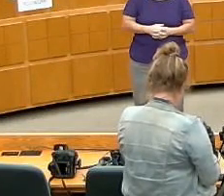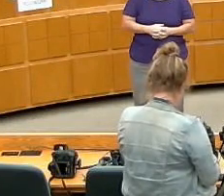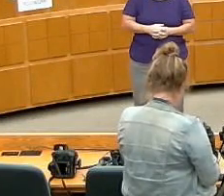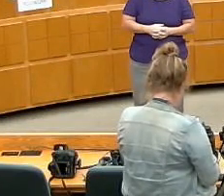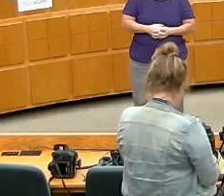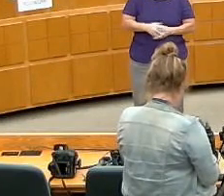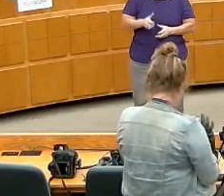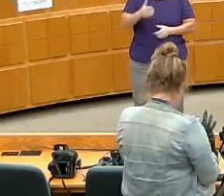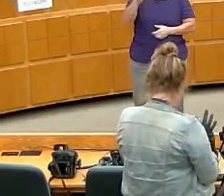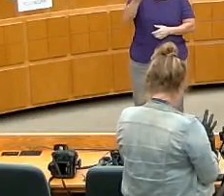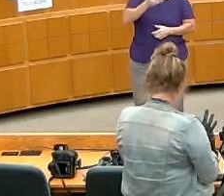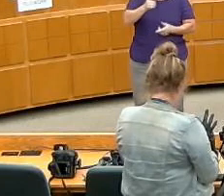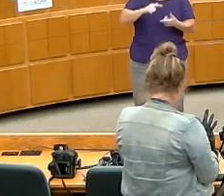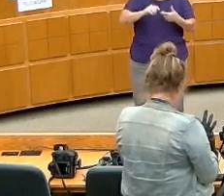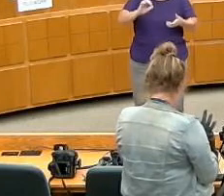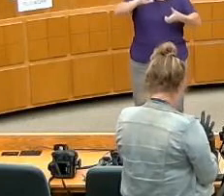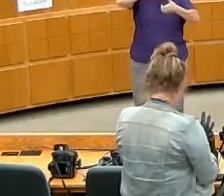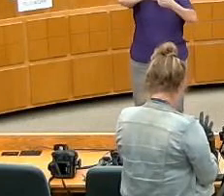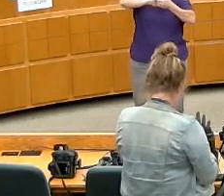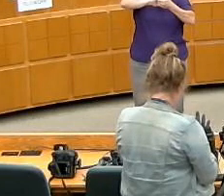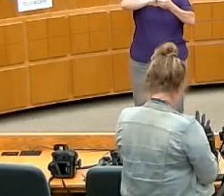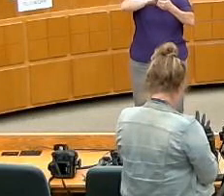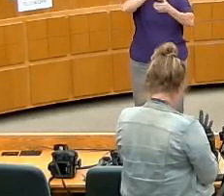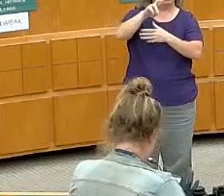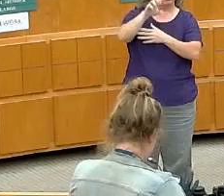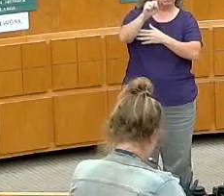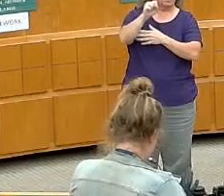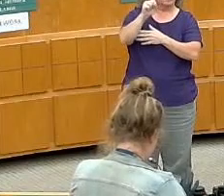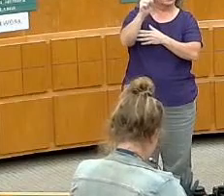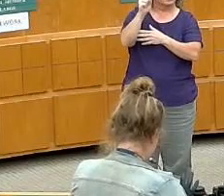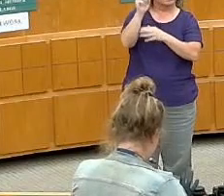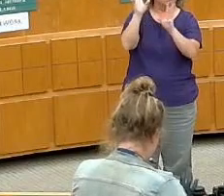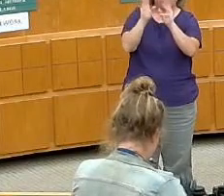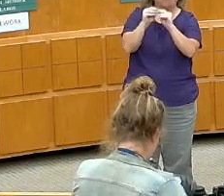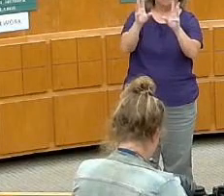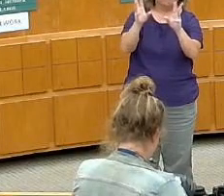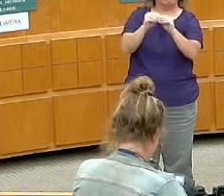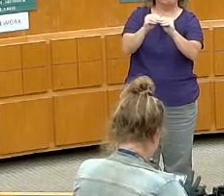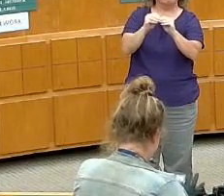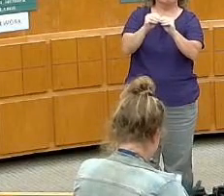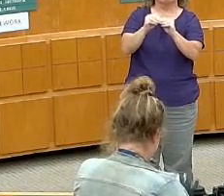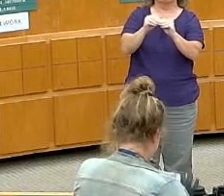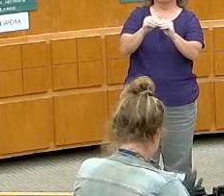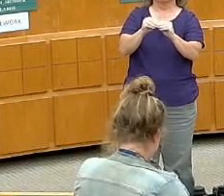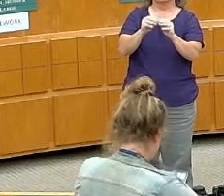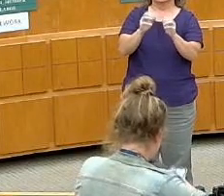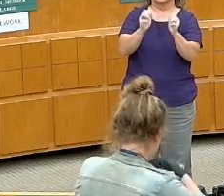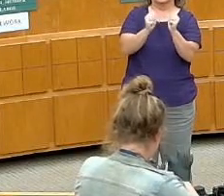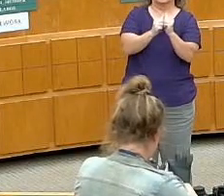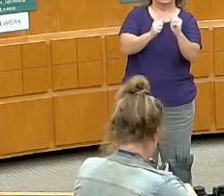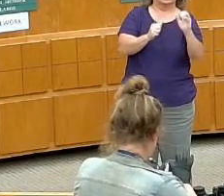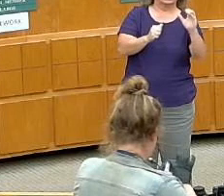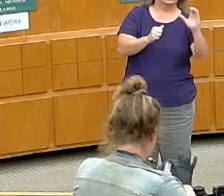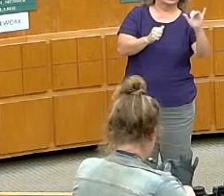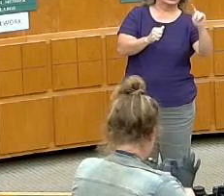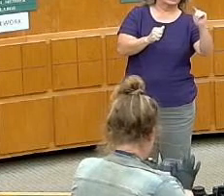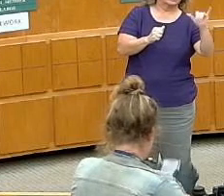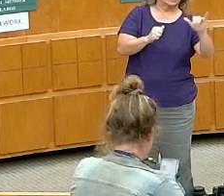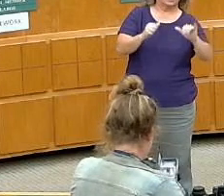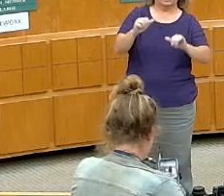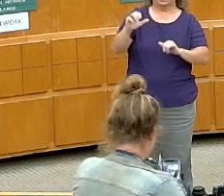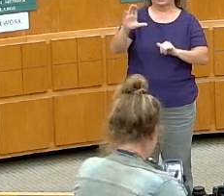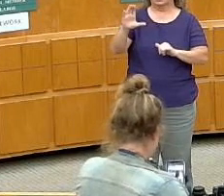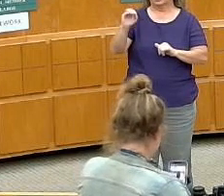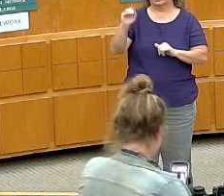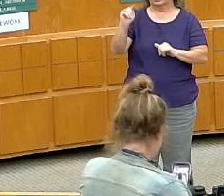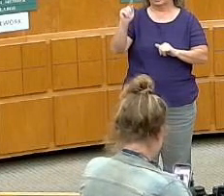press briefing on COVID-19. This is a joint City of Corpus Christi and Nueces County press briefing that we